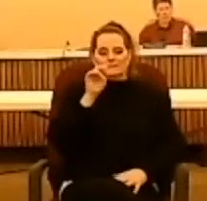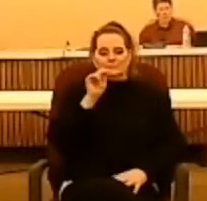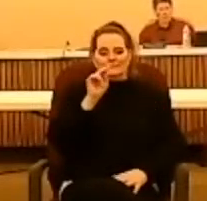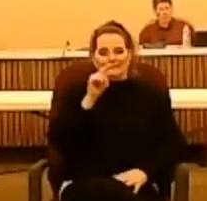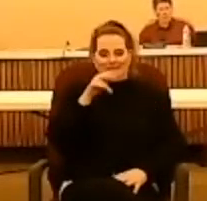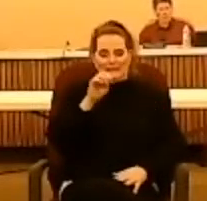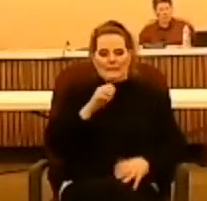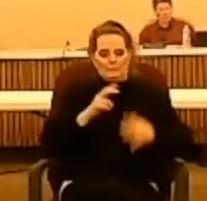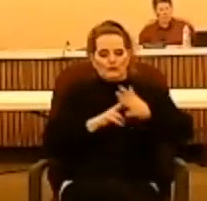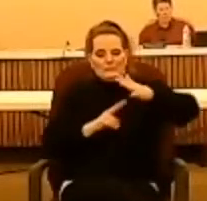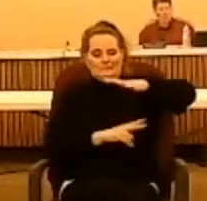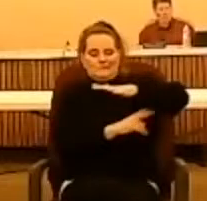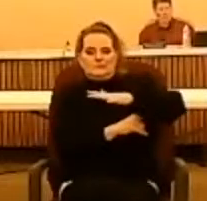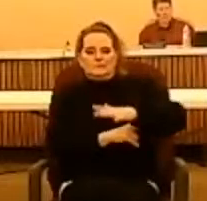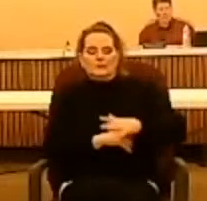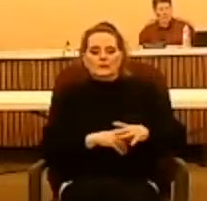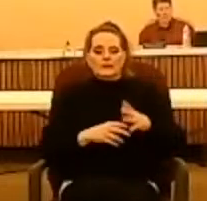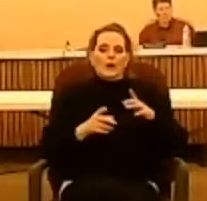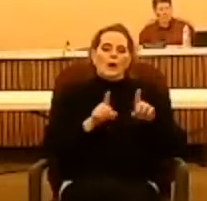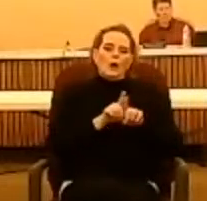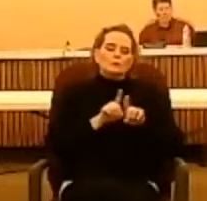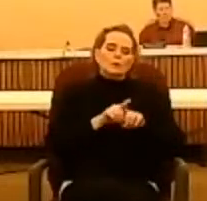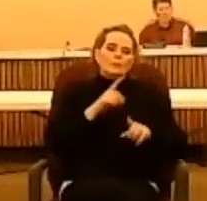launch on the,